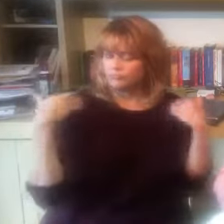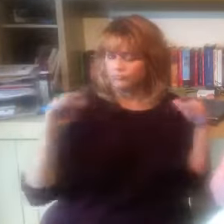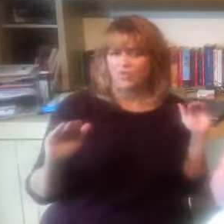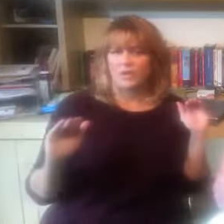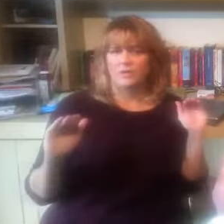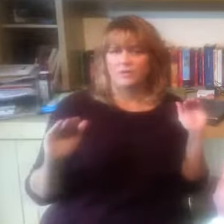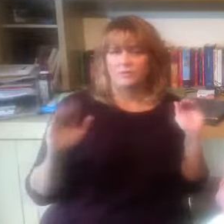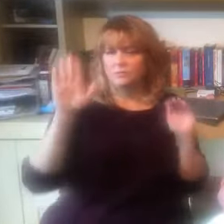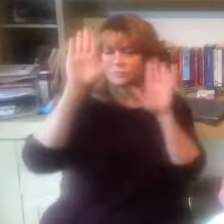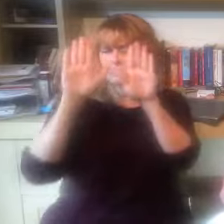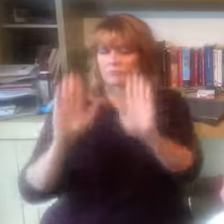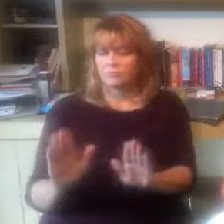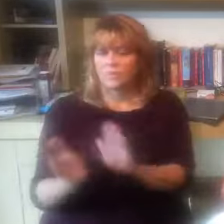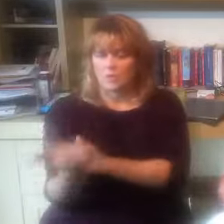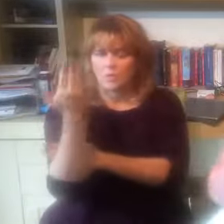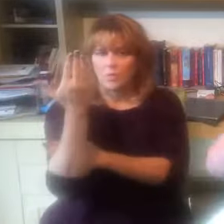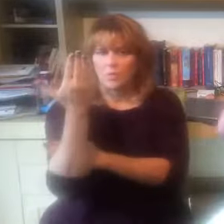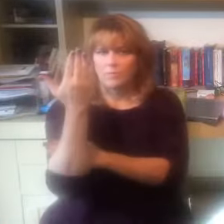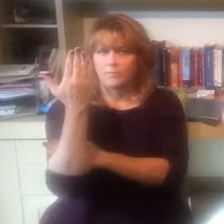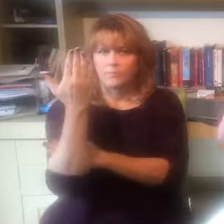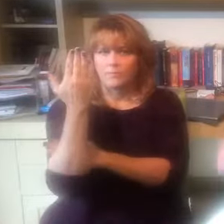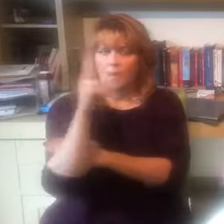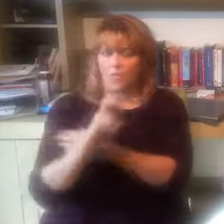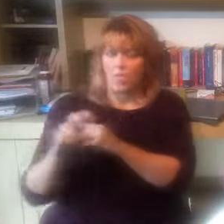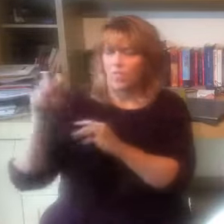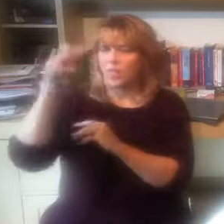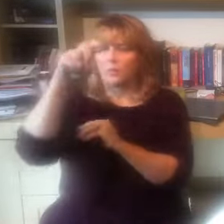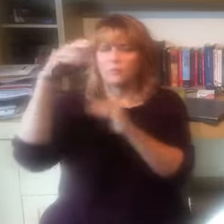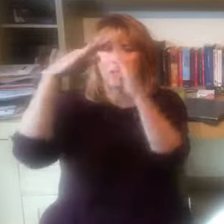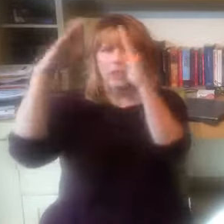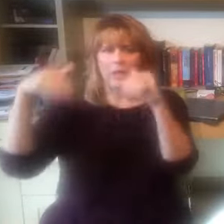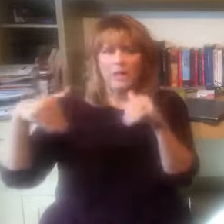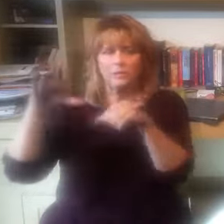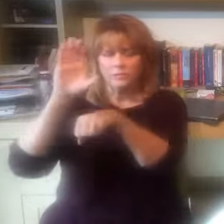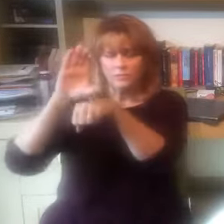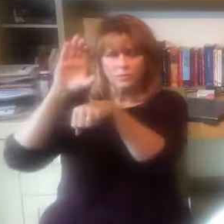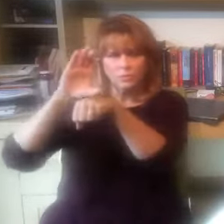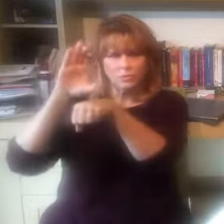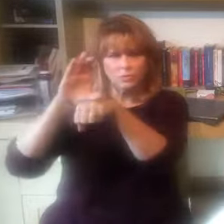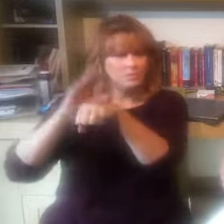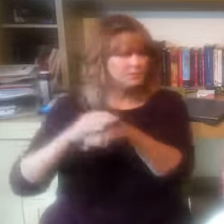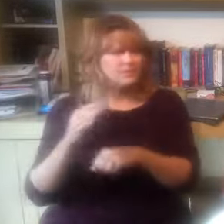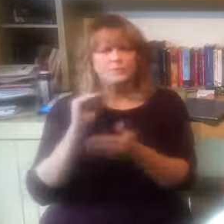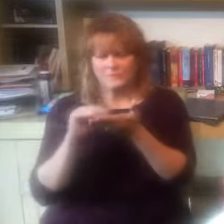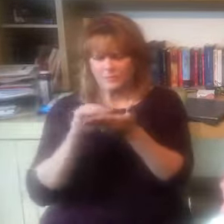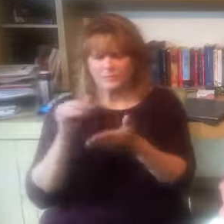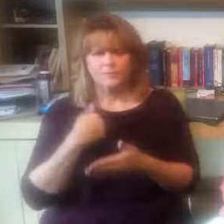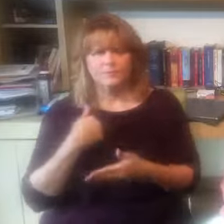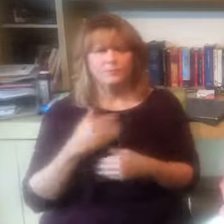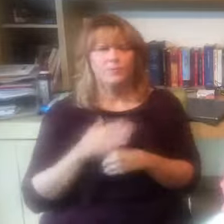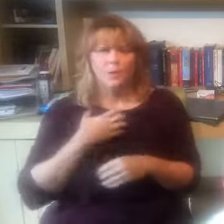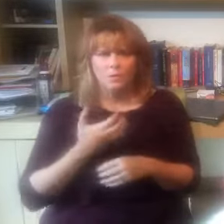on a Sunday morning upstairs in the church that we lived in. Excuse me.